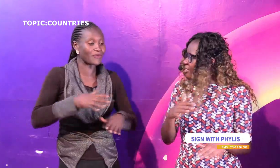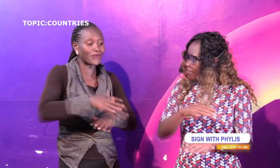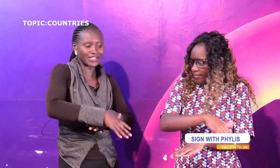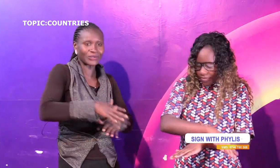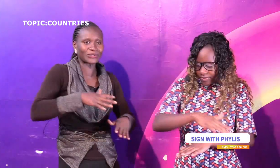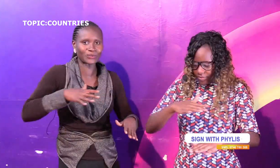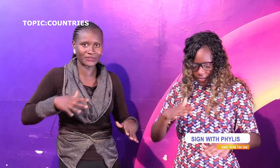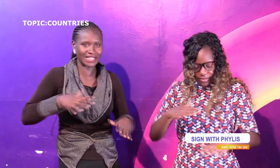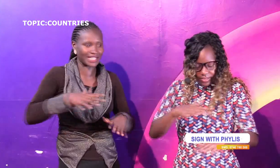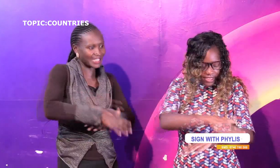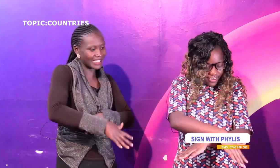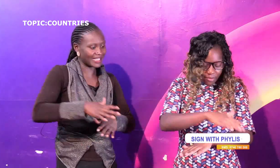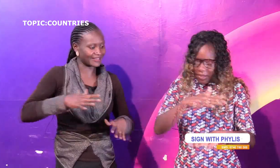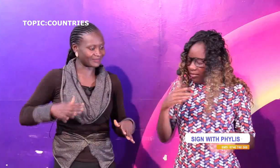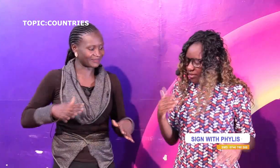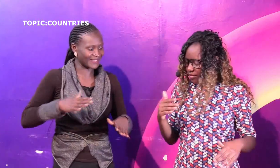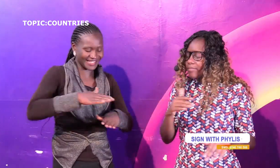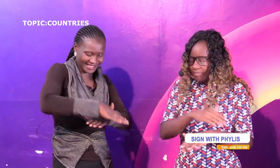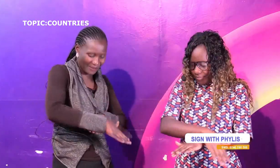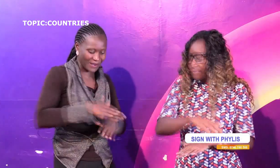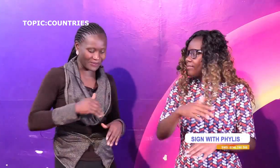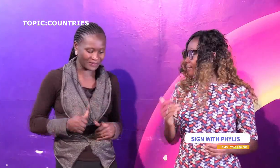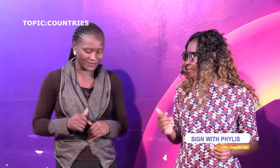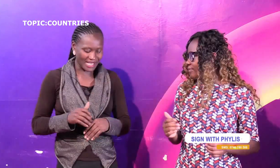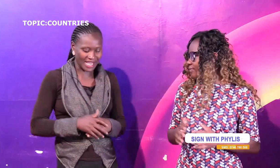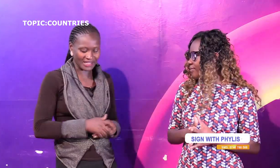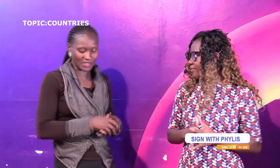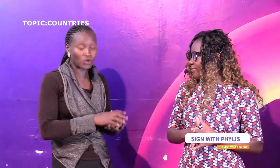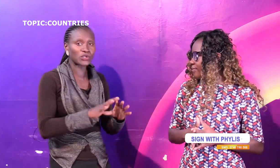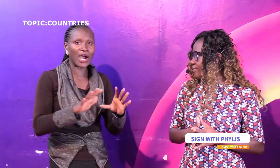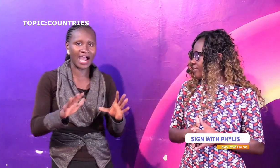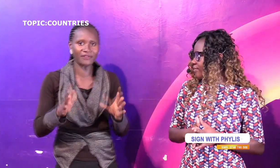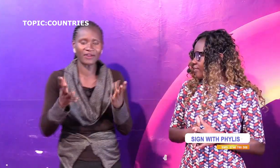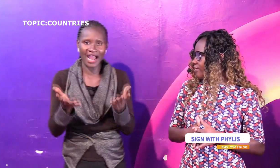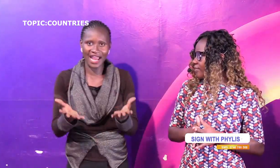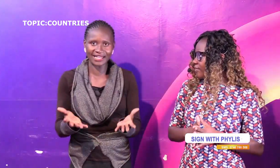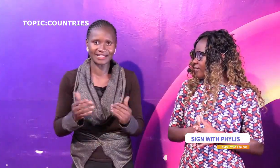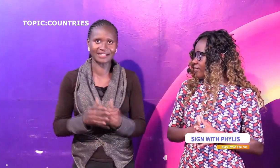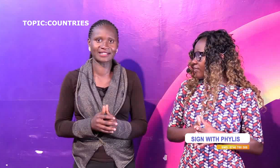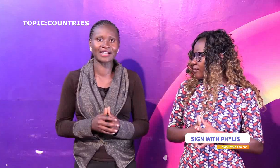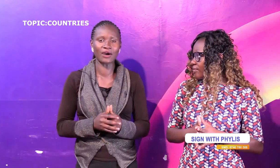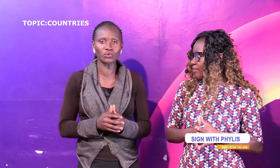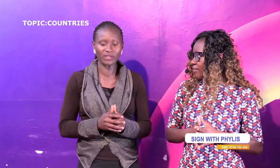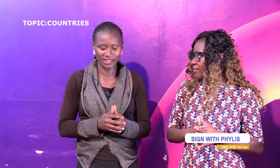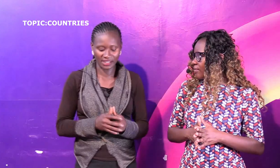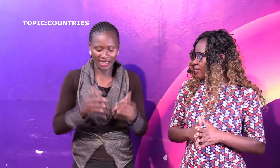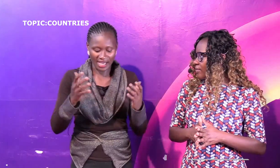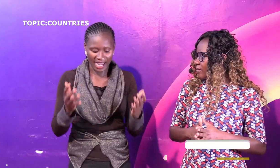so swiftly. Suburb. Suburb. And then also have island. How do we send islands?